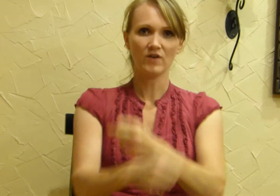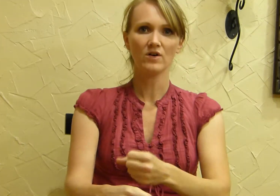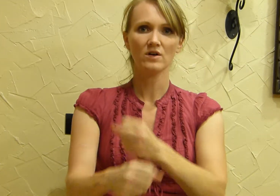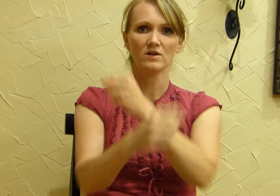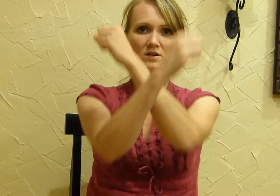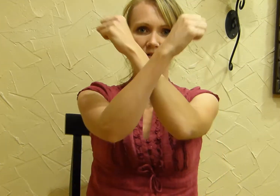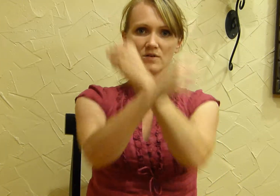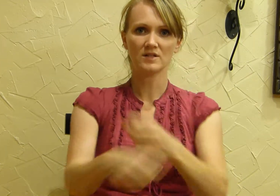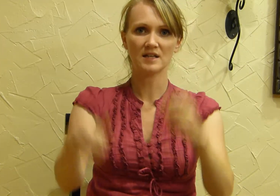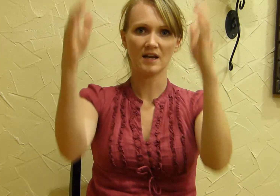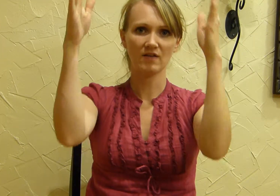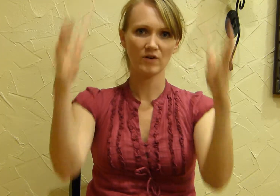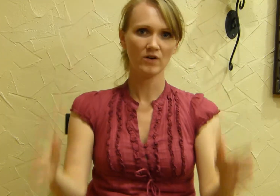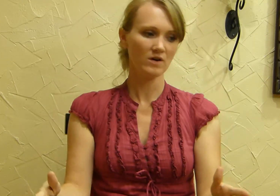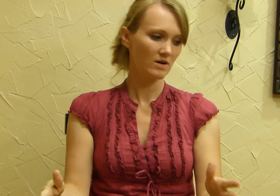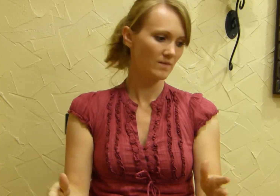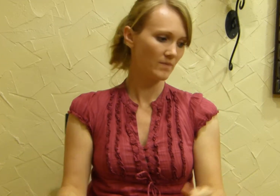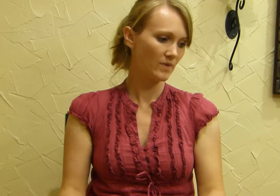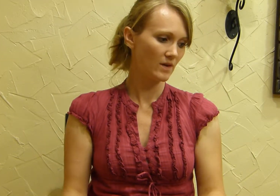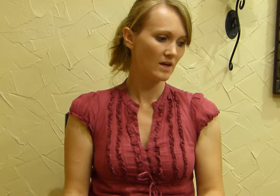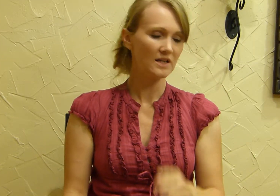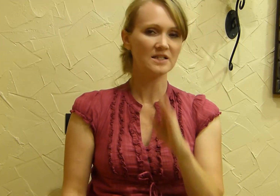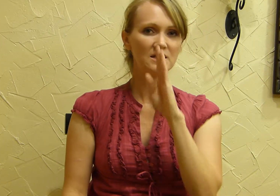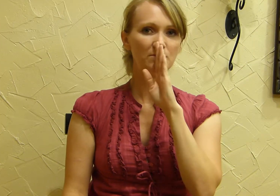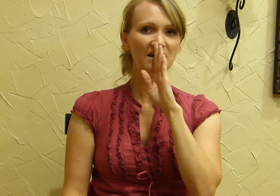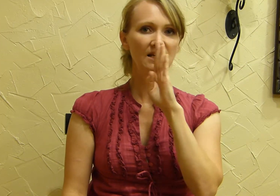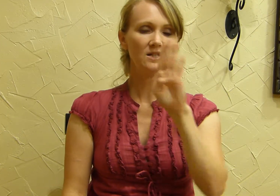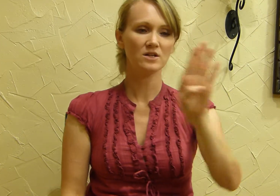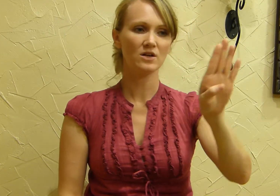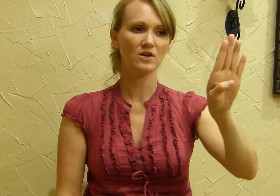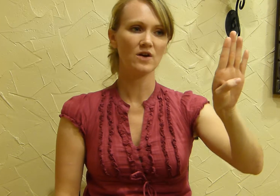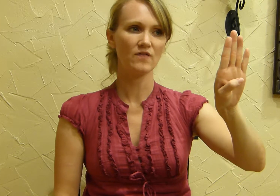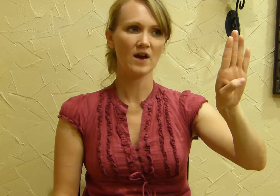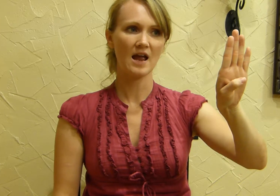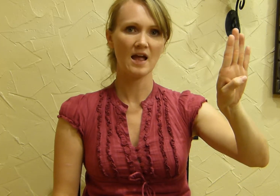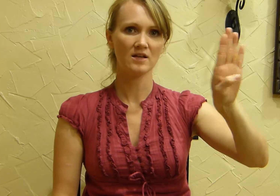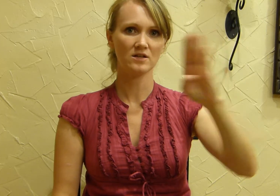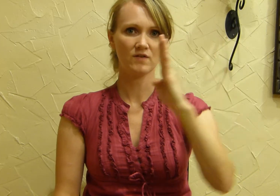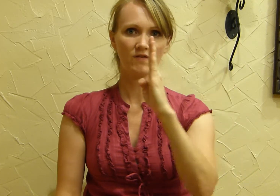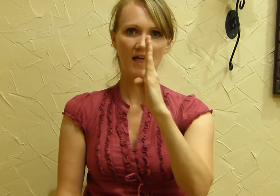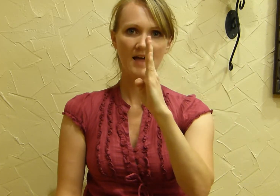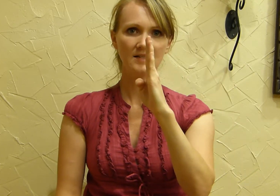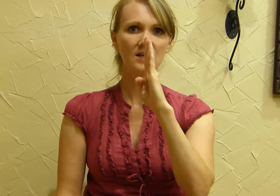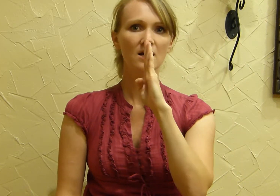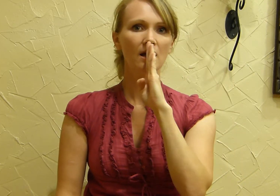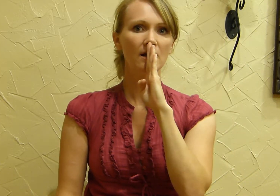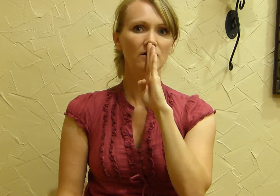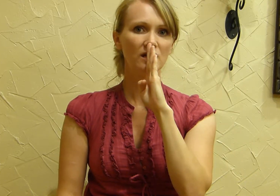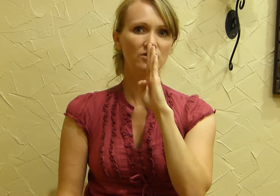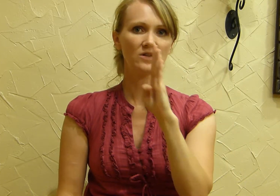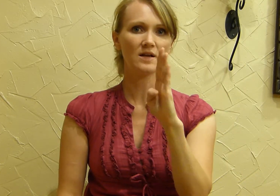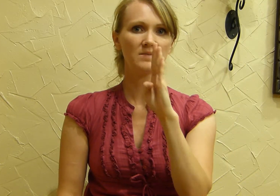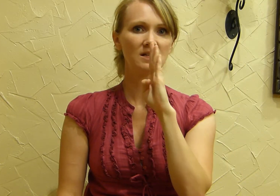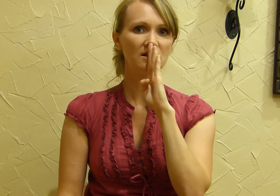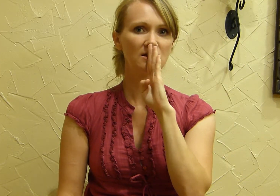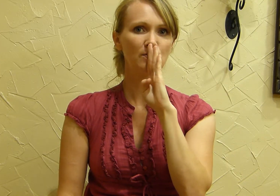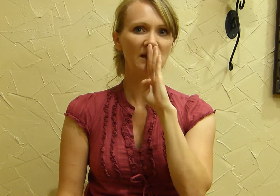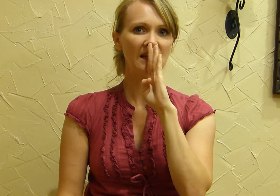Savior. So Savior speaks. You have your hand flat and you touch your lips.